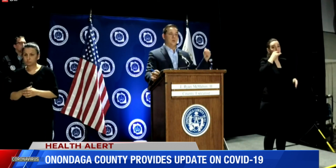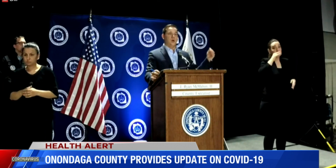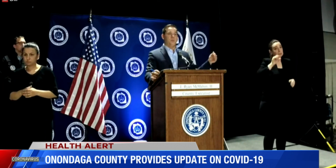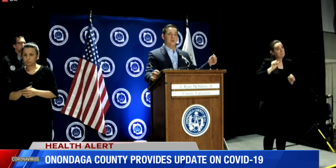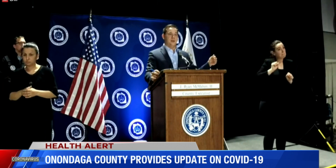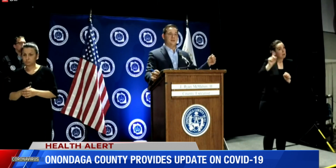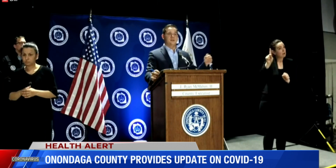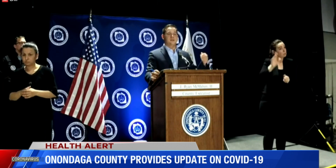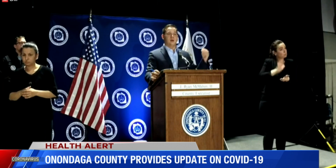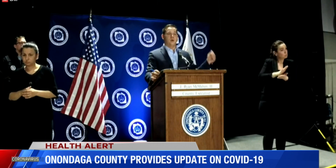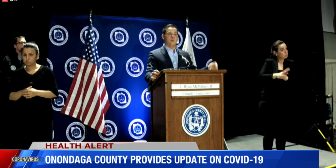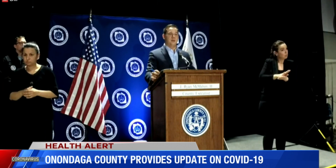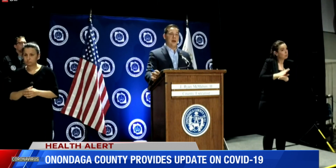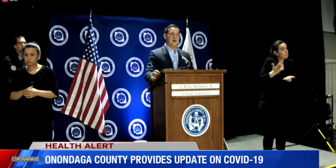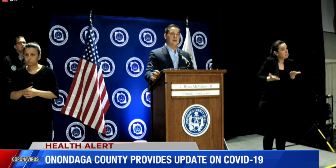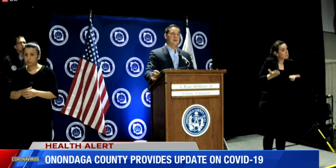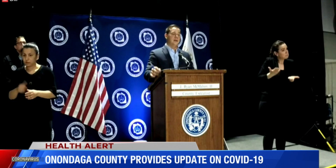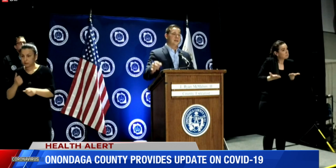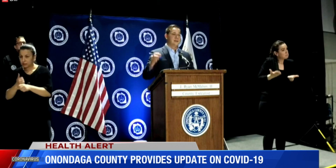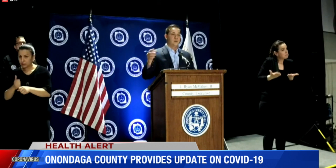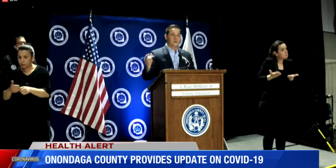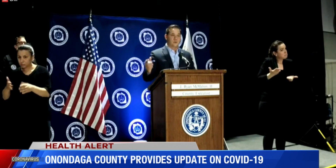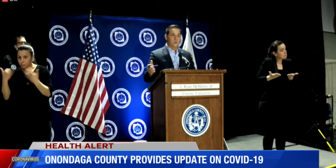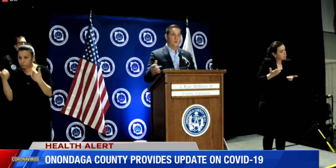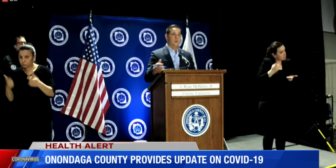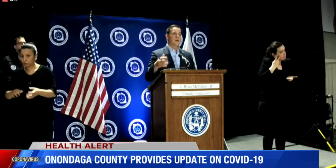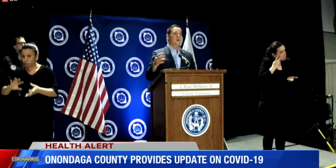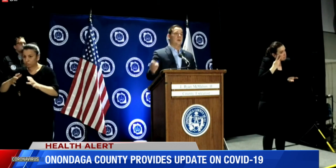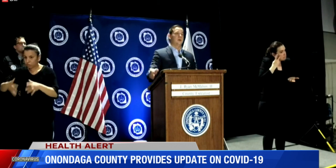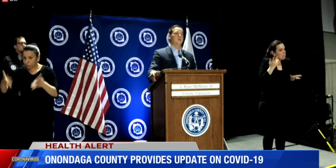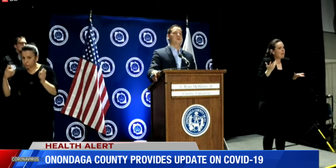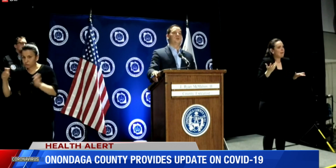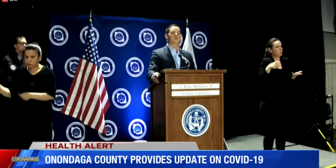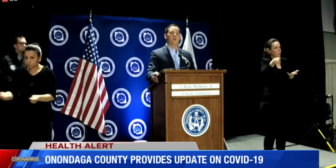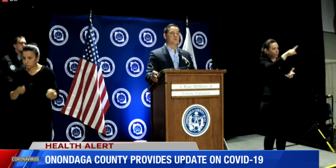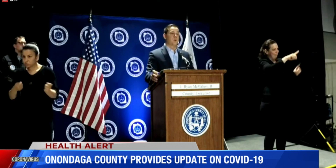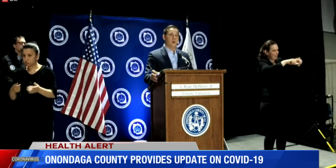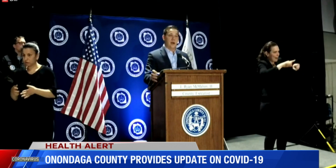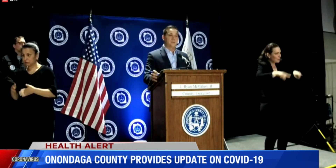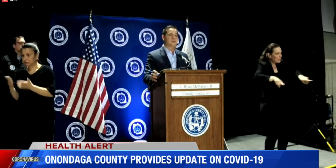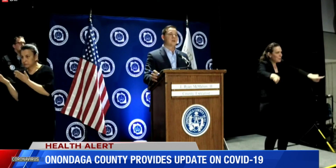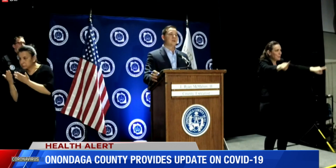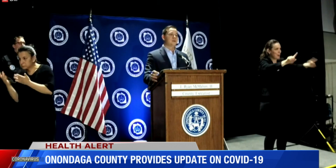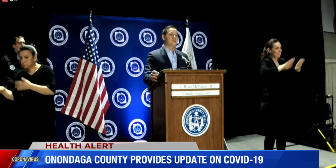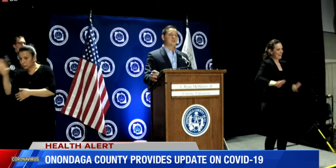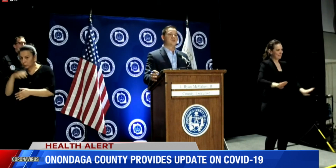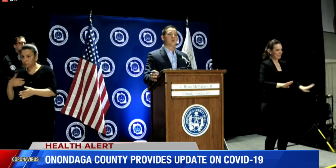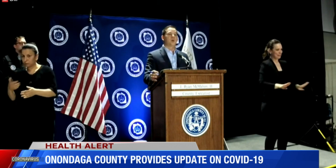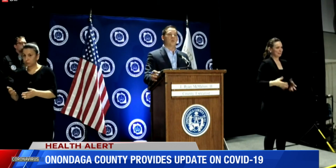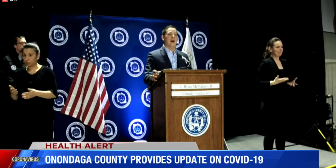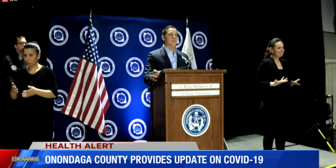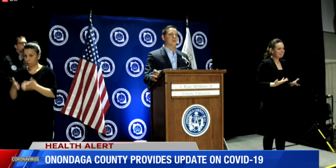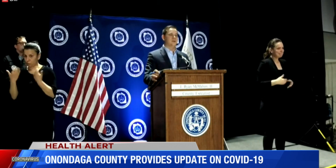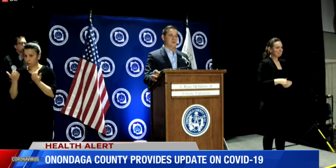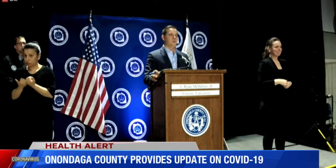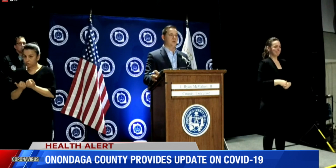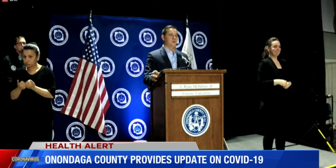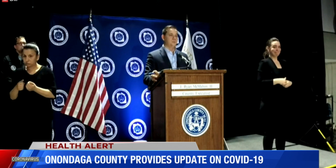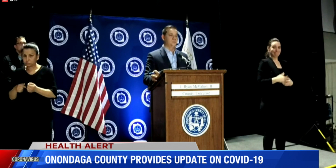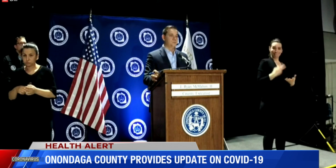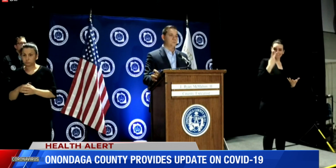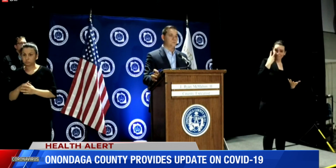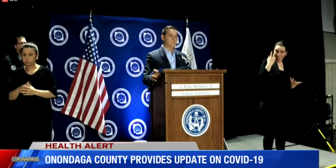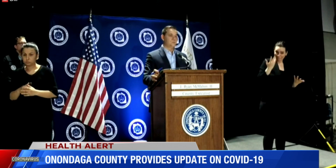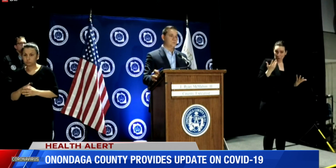start reopening this, let's start reopening that. Kids can go to school, they can resume sports programs. This is where we want to be as a